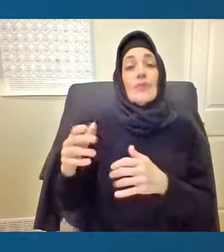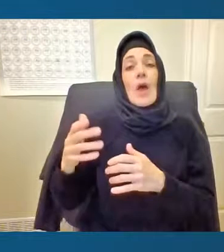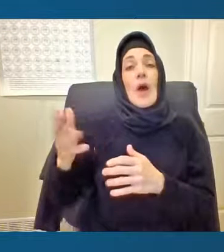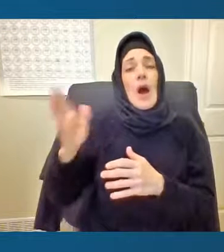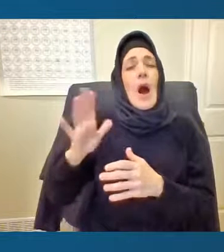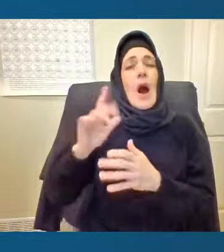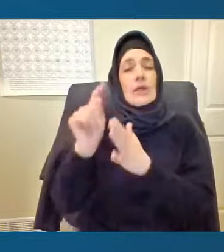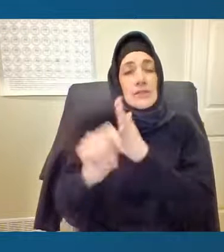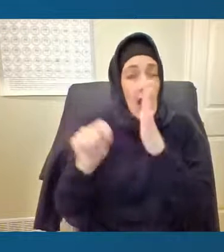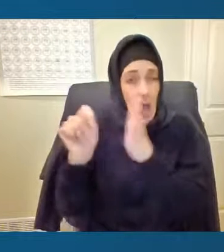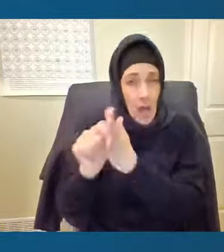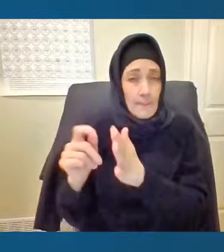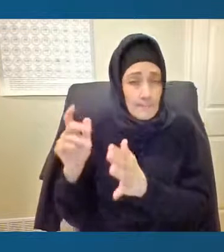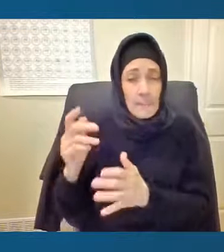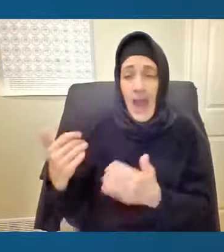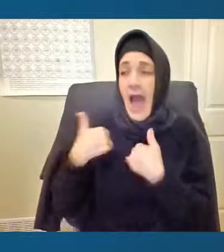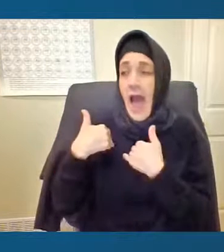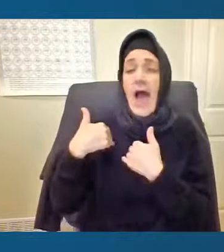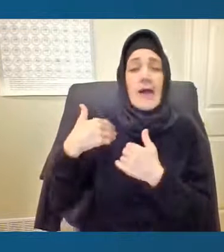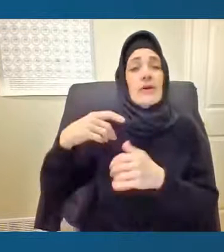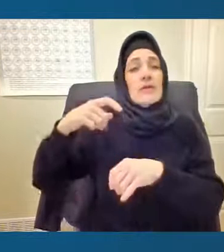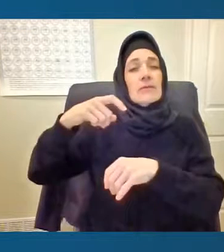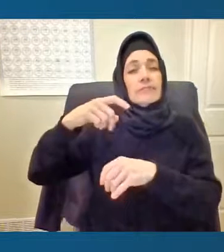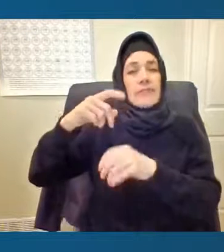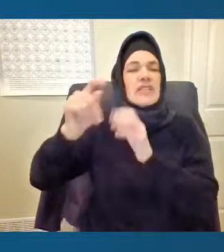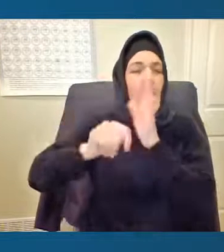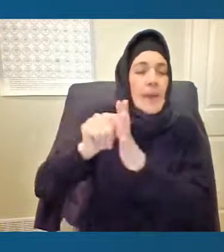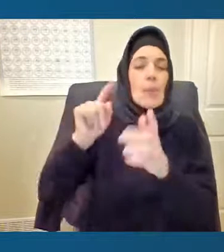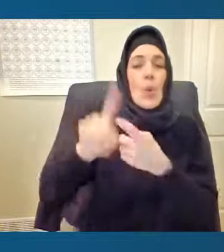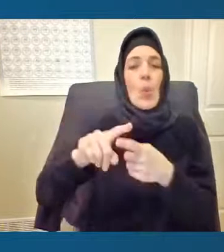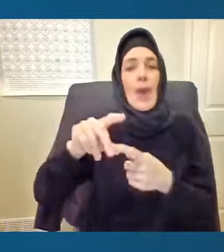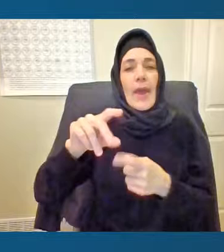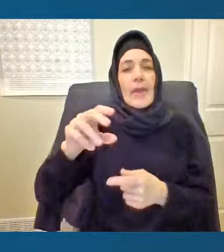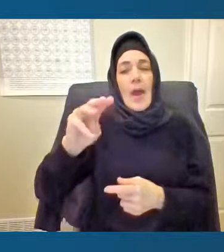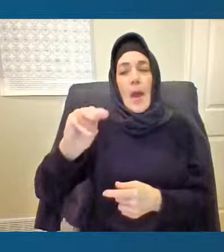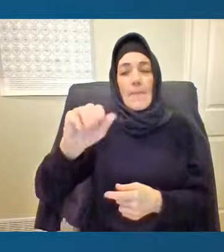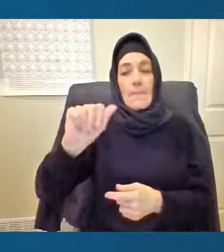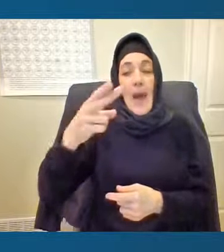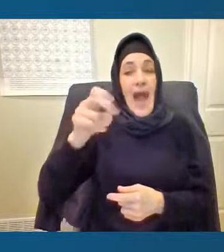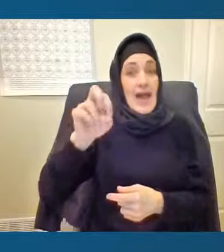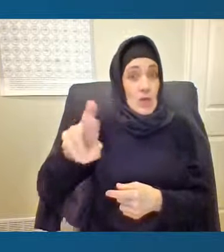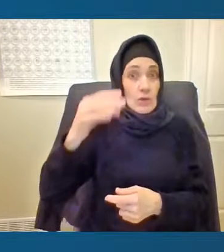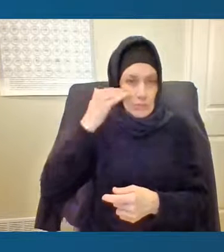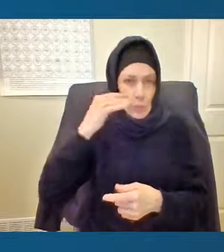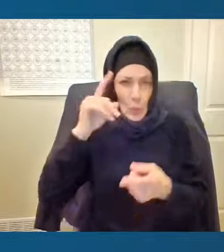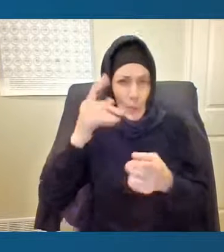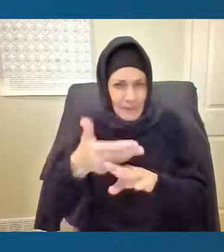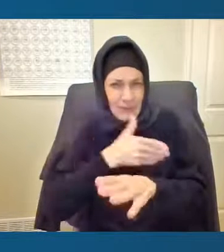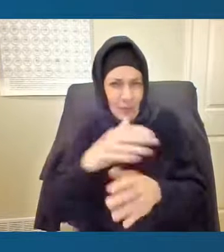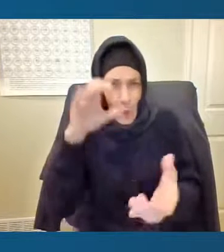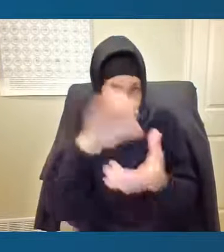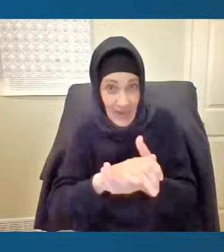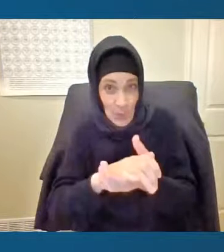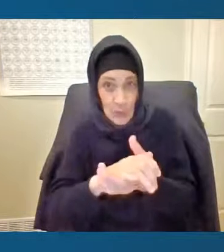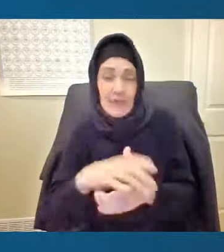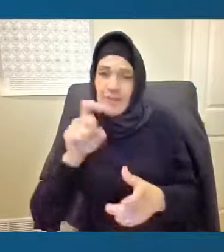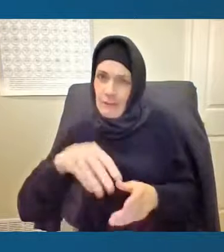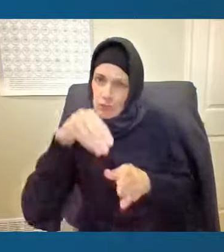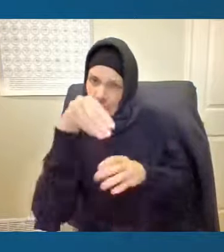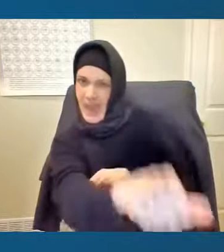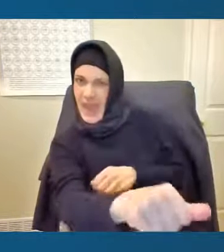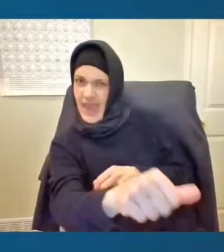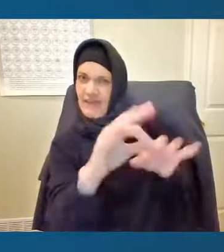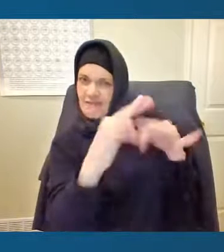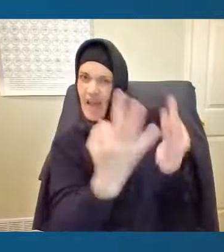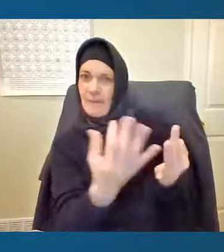getting too high. Like sisters like, yo, you got to pay, yo. You got to pay heavy the dowry money to get married. So